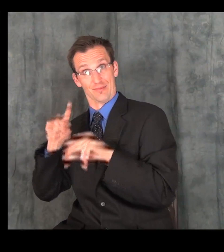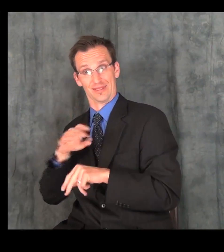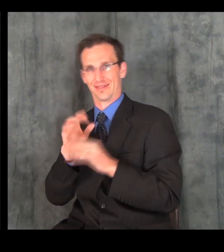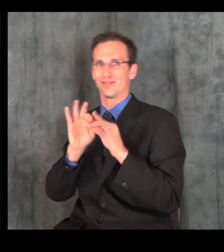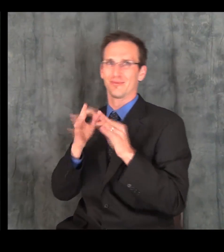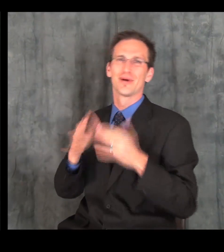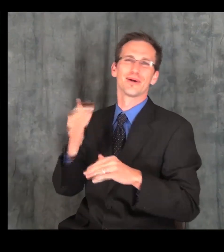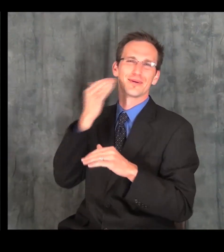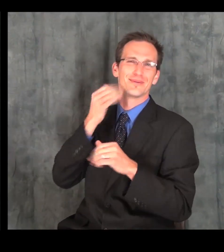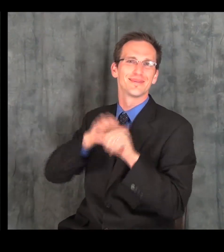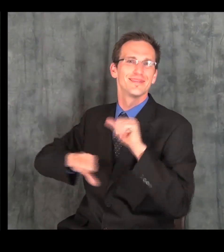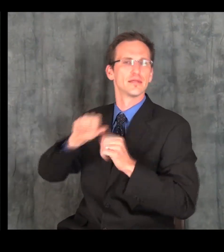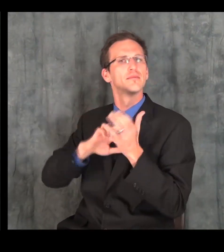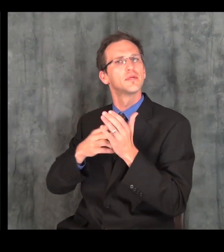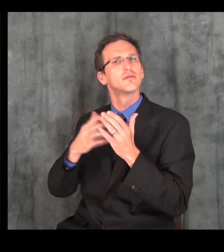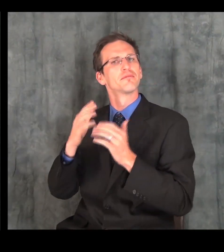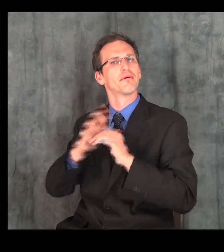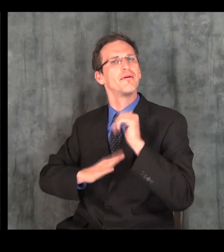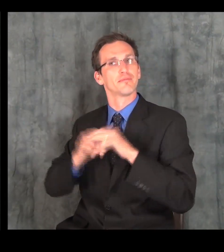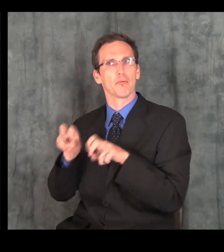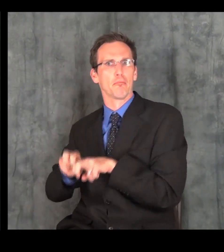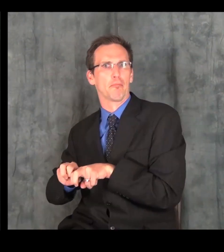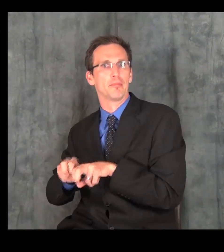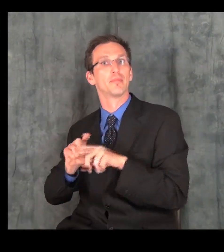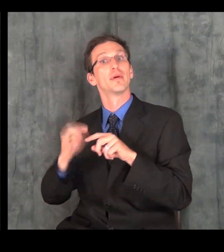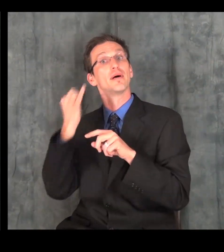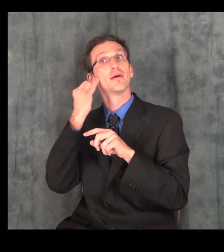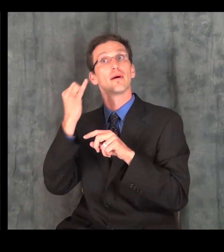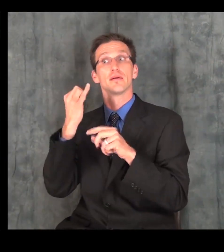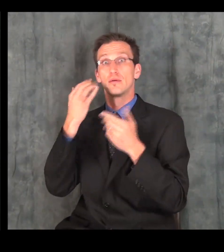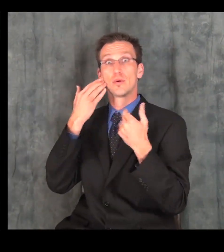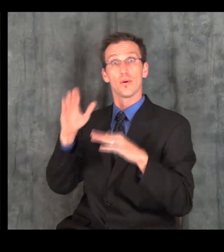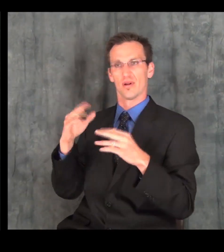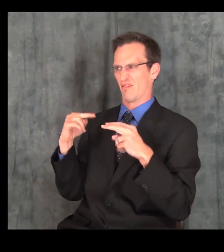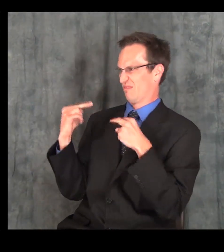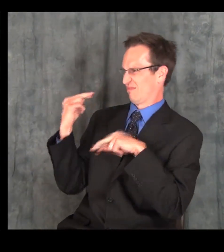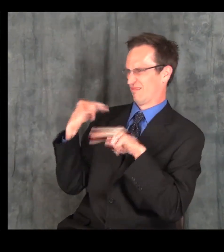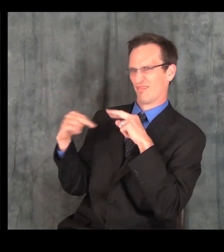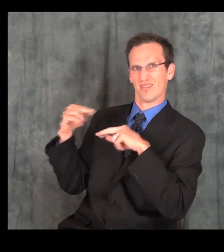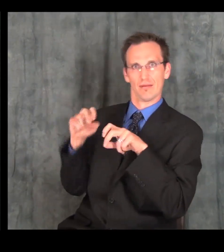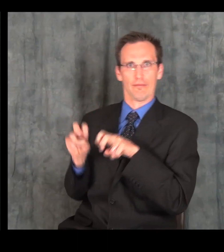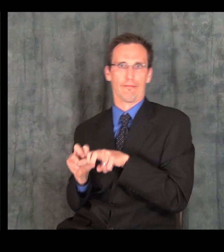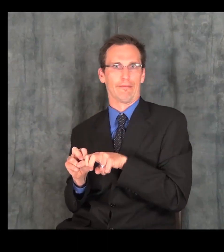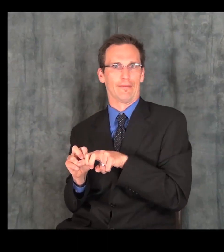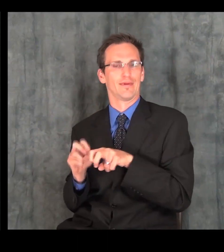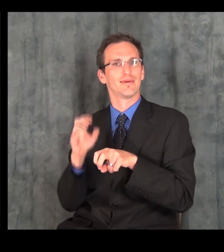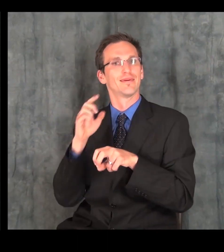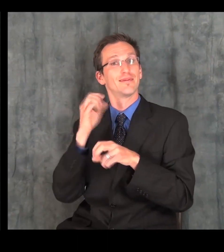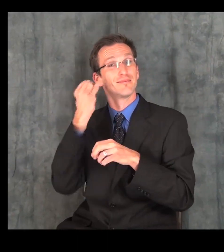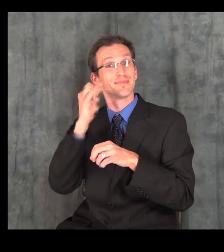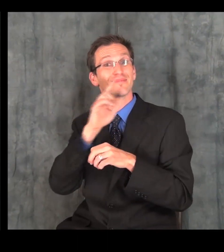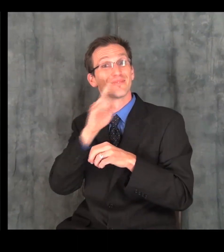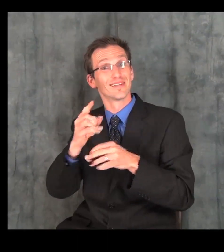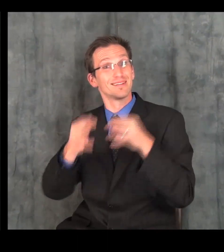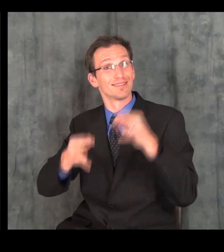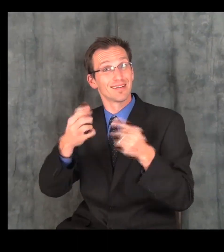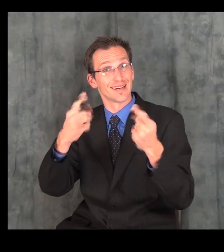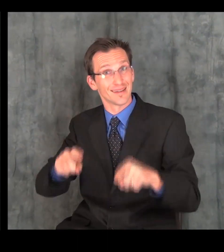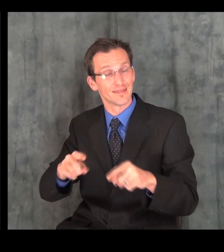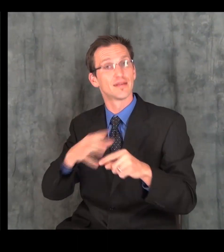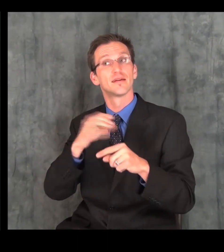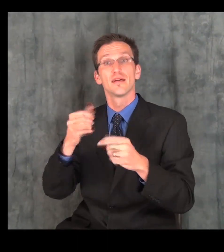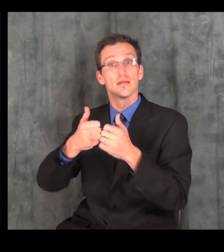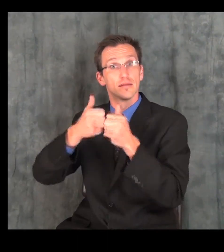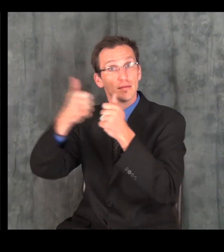knew each other quite well, and it was a simulated situation. But imagine if it was a real trial, and it was a